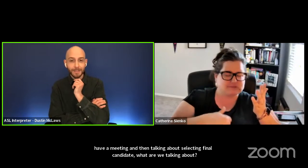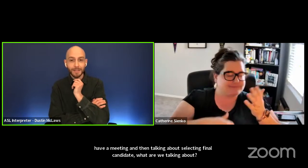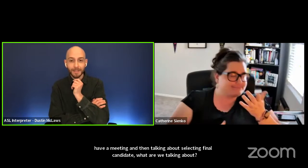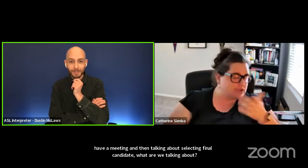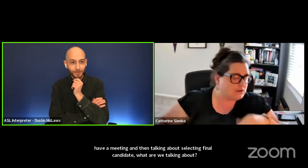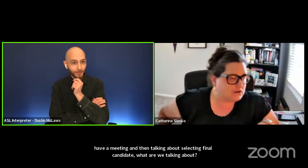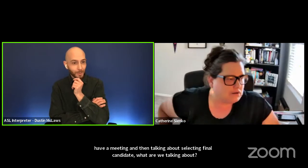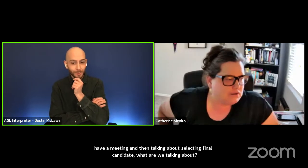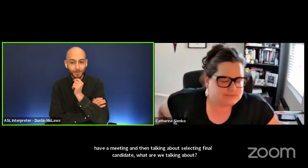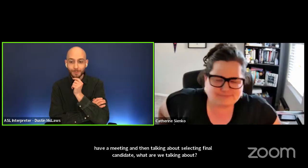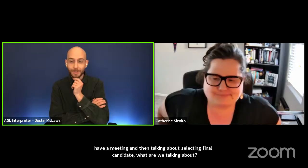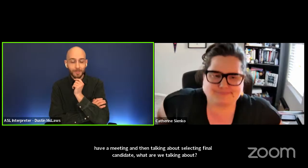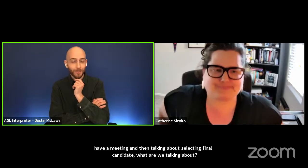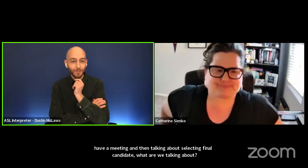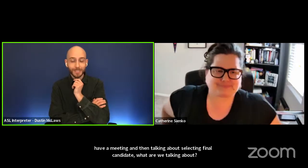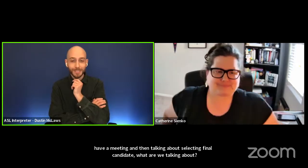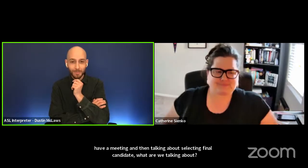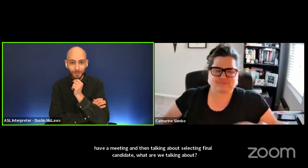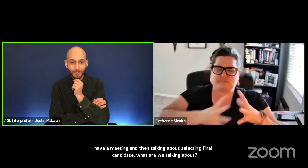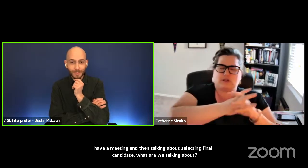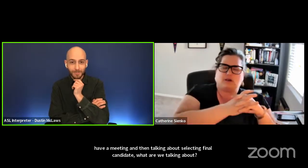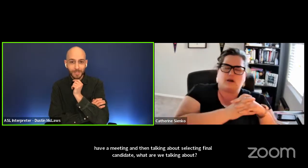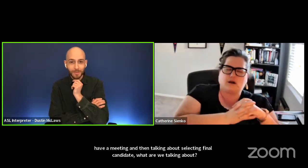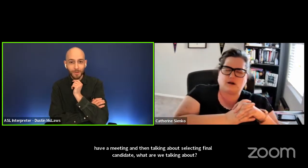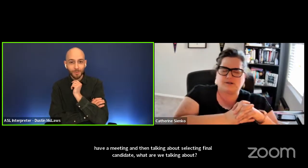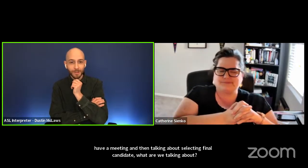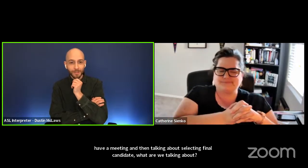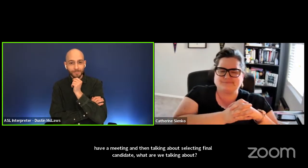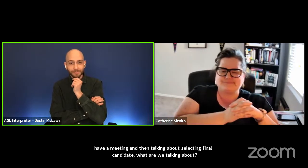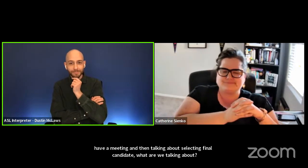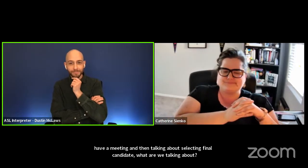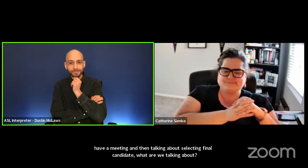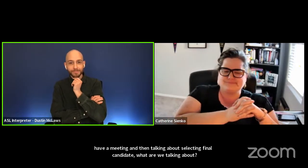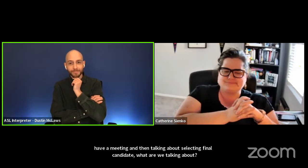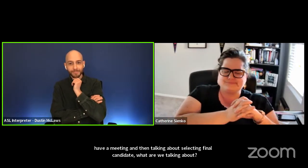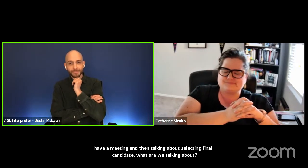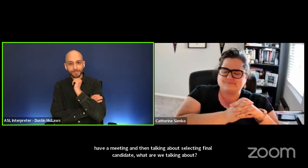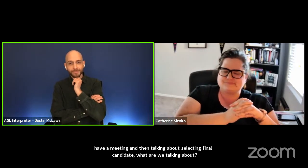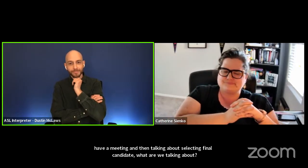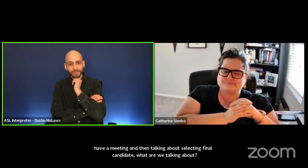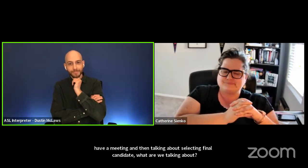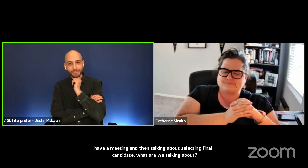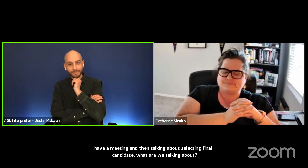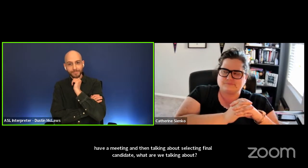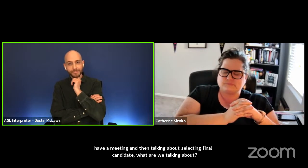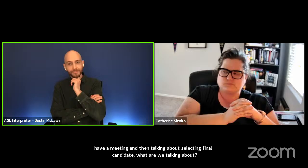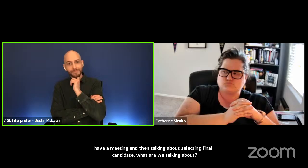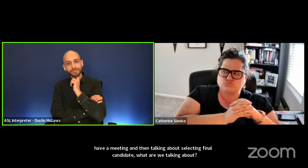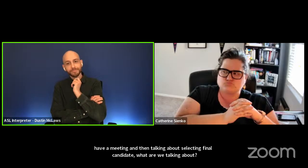I think that you're absolutely right. The perfect example of us missing the boat there.